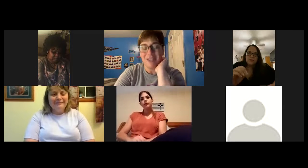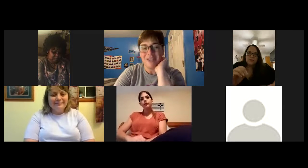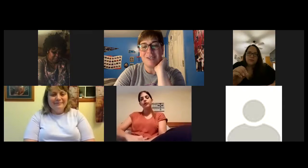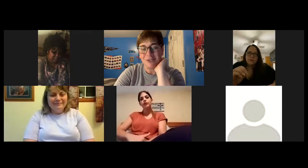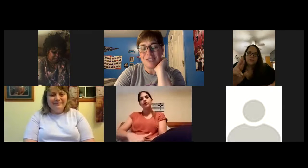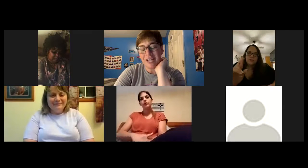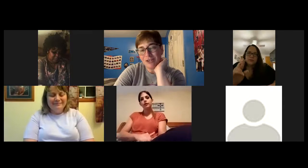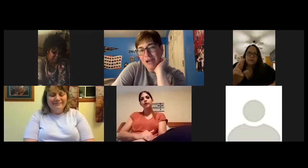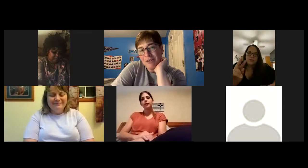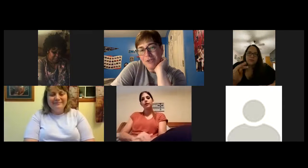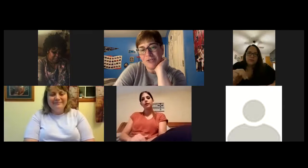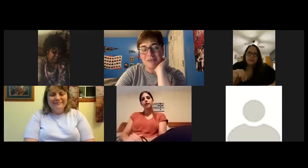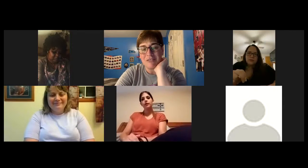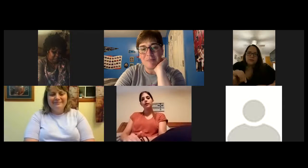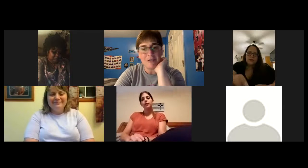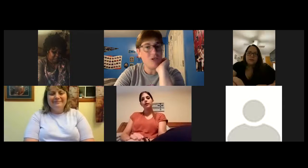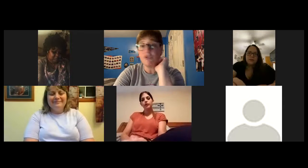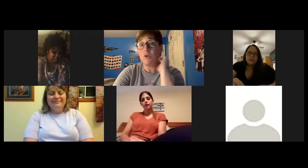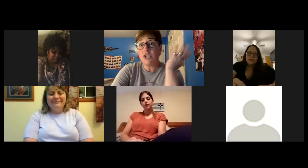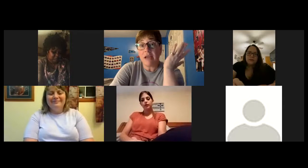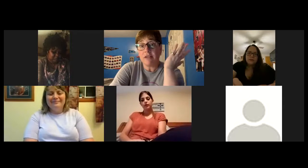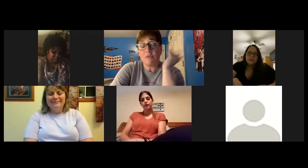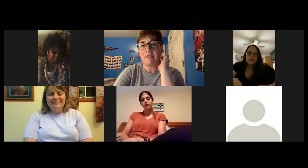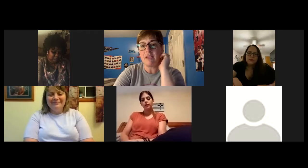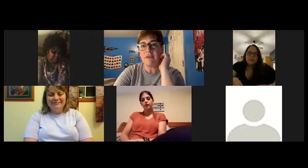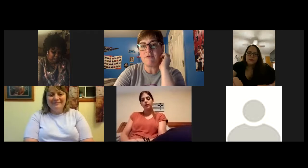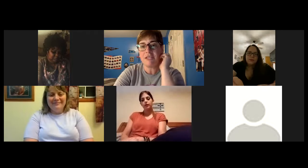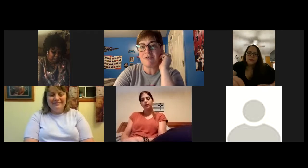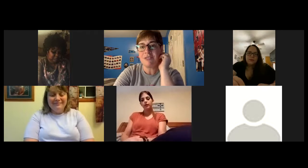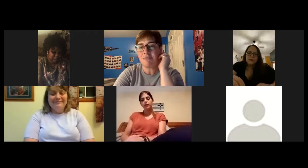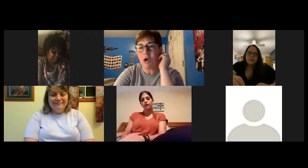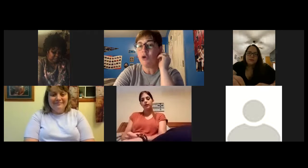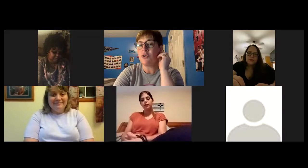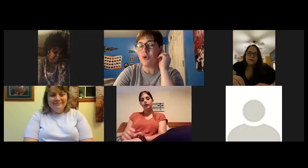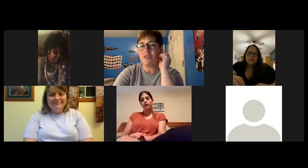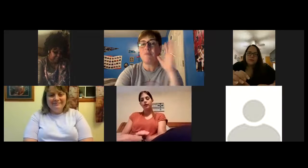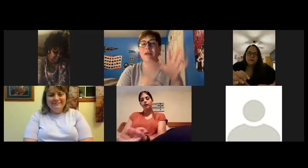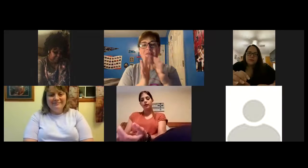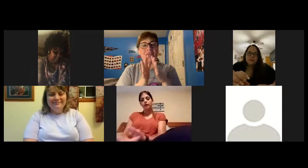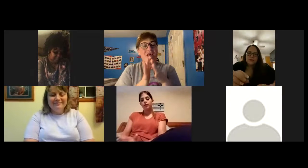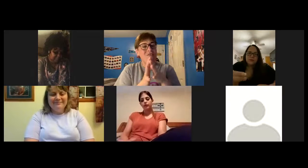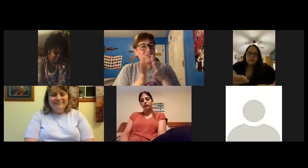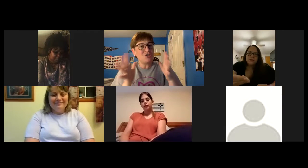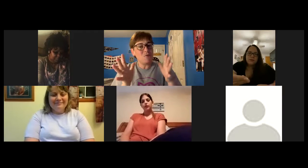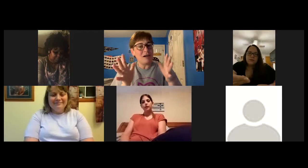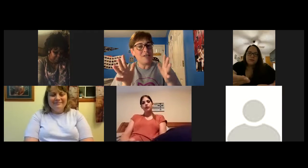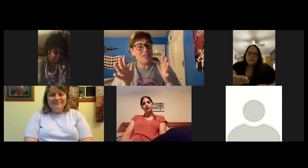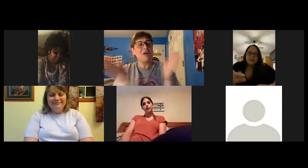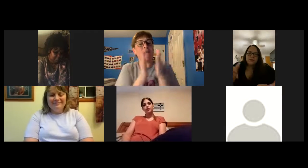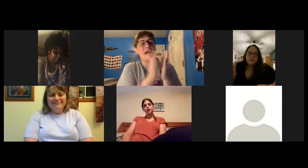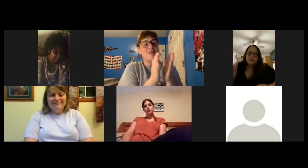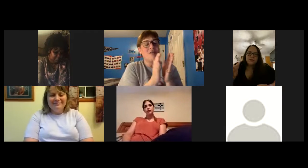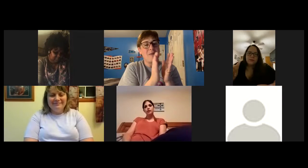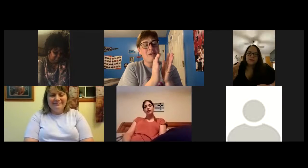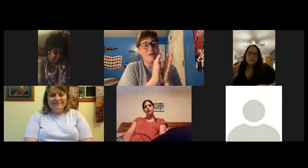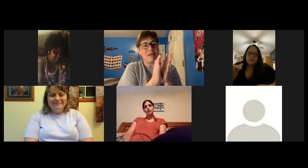out. Just to kind of challenge yourself something. The word challenge. I mean, think of some harder words. But if it's too much, then